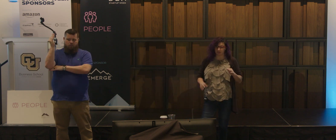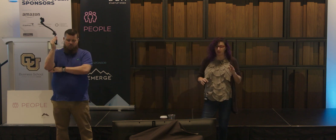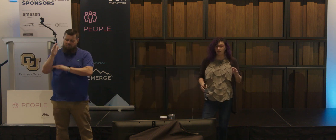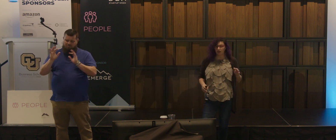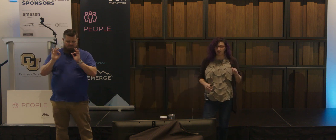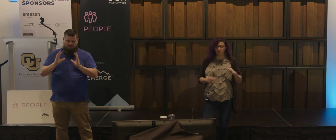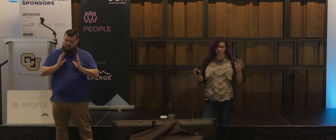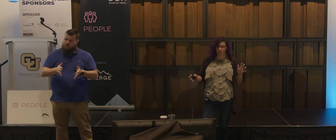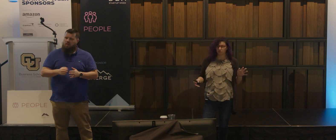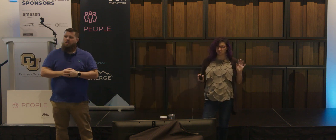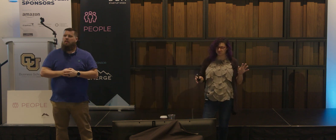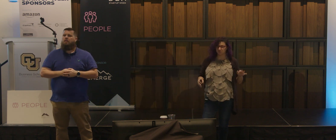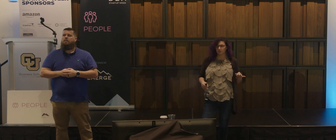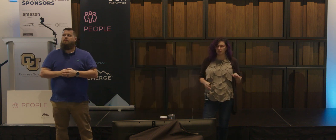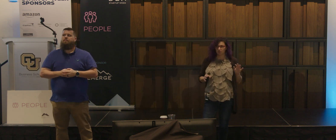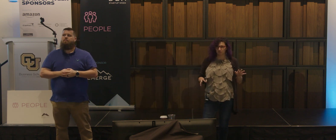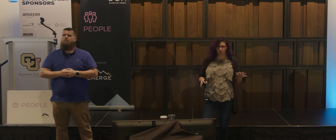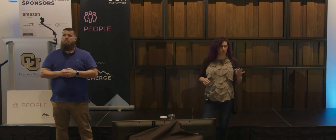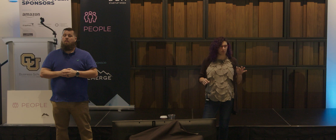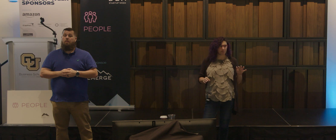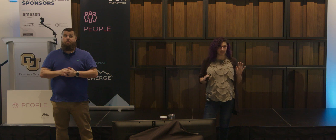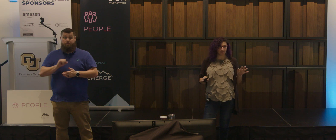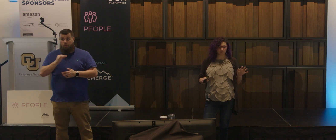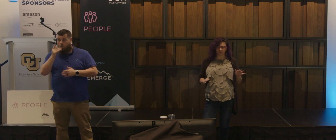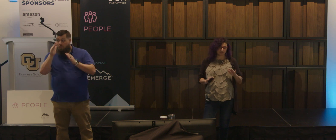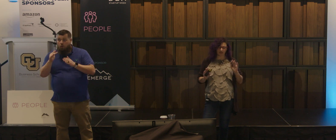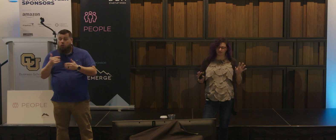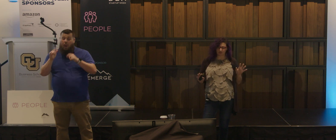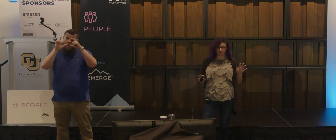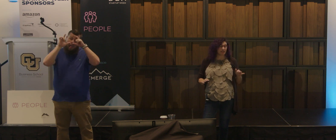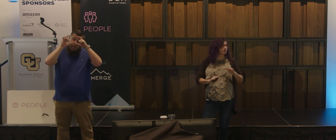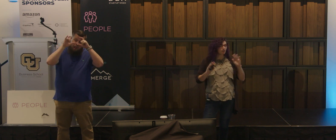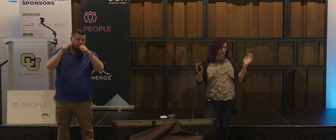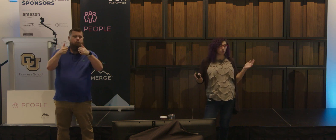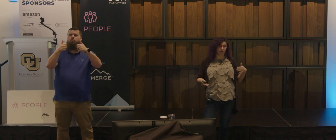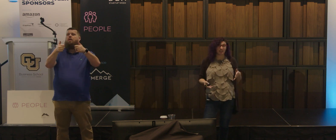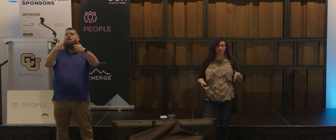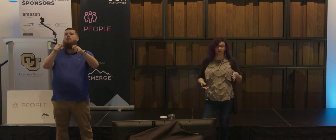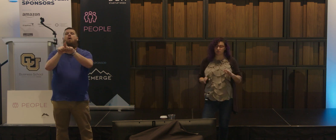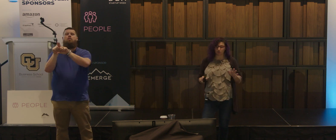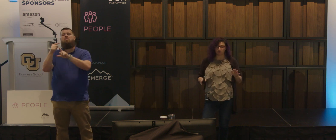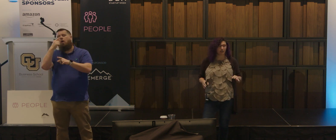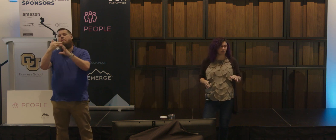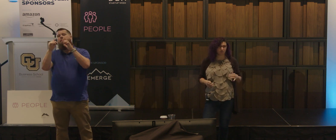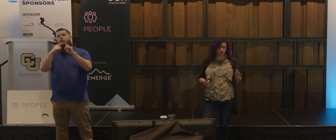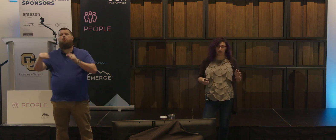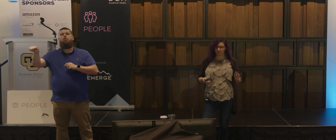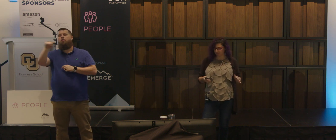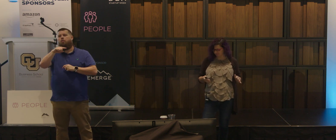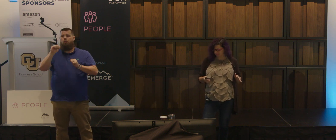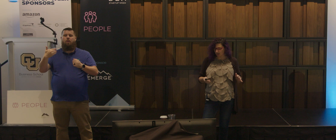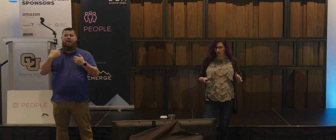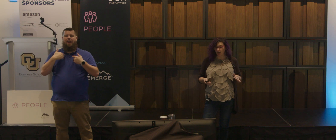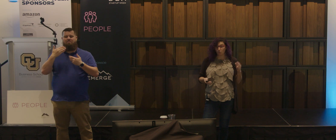absolutely fine. So if you're one of the people taking pictures of every slide, that's great. Also, I can email them to you, and you can